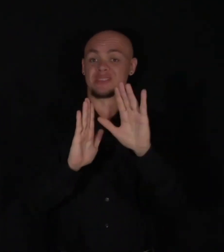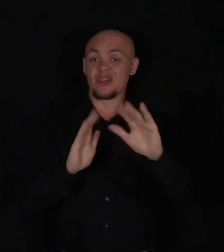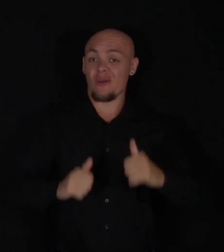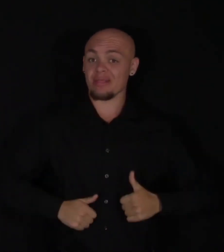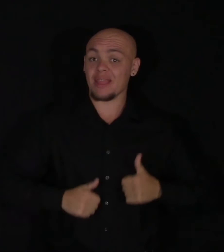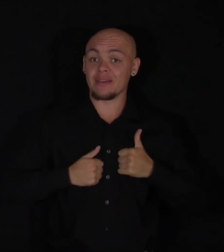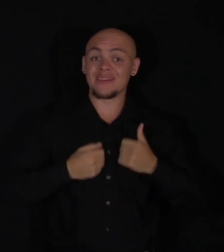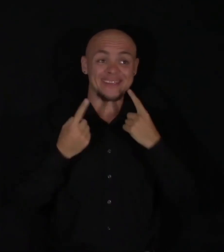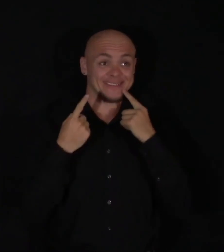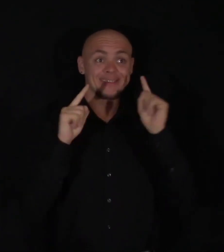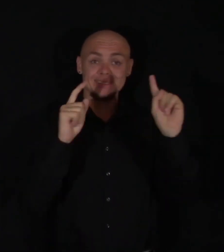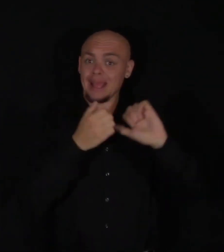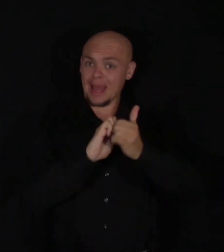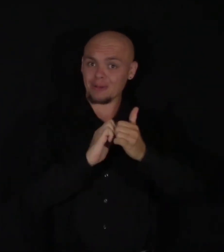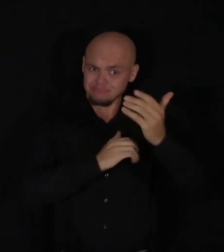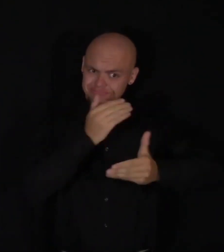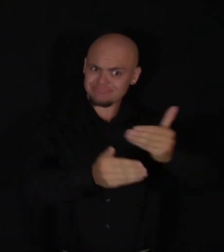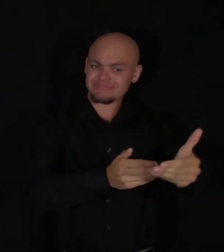how you succeed.